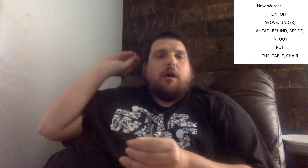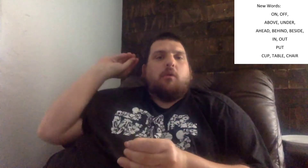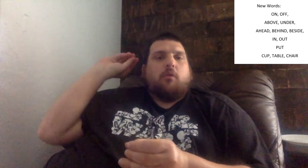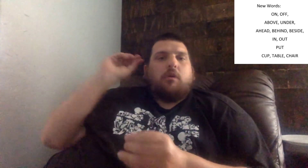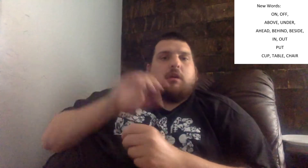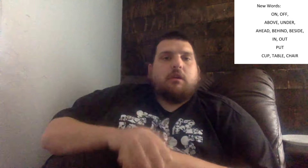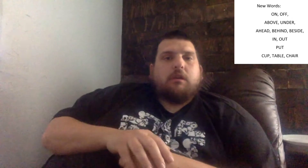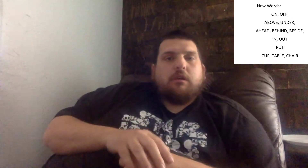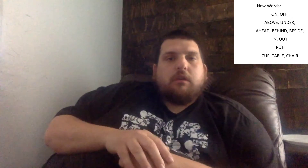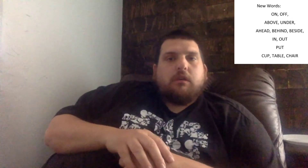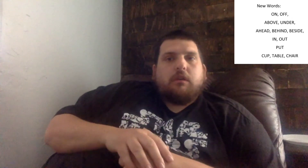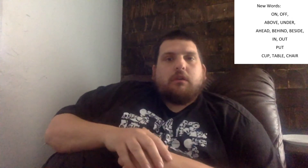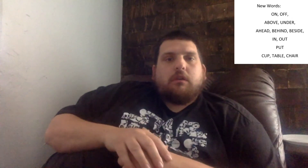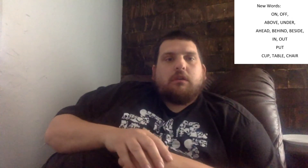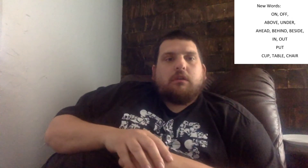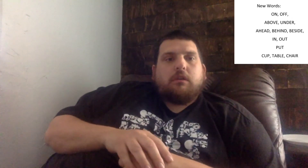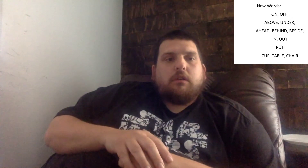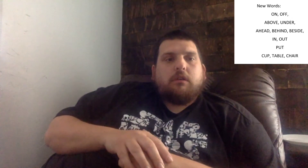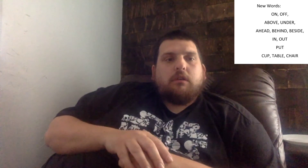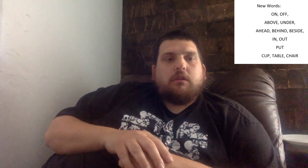in and out.